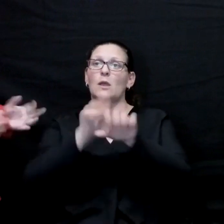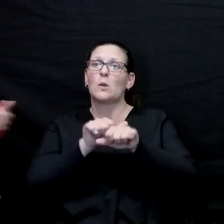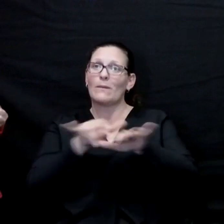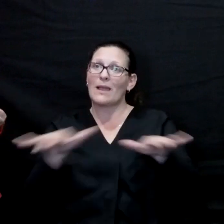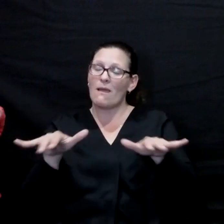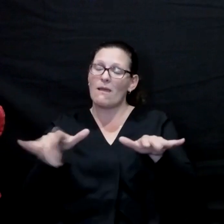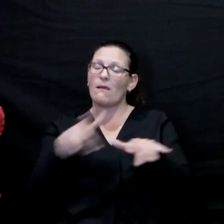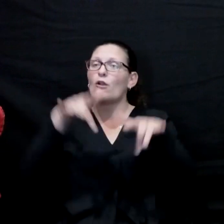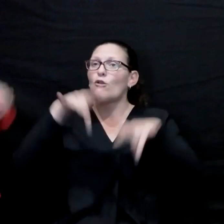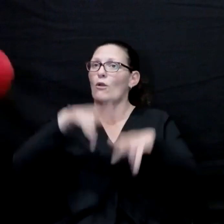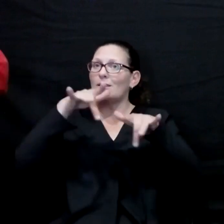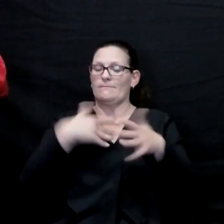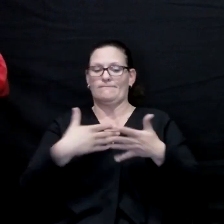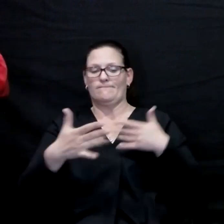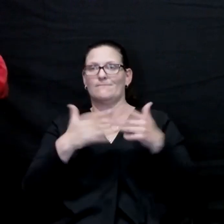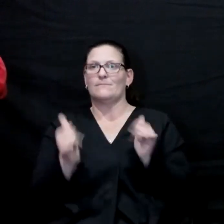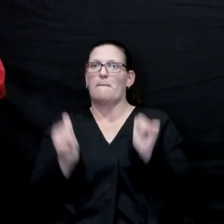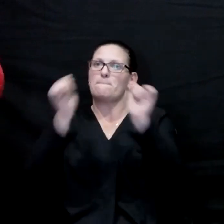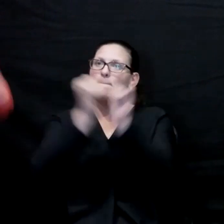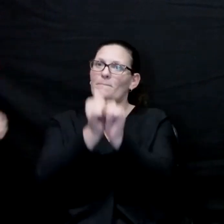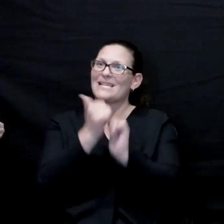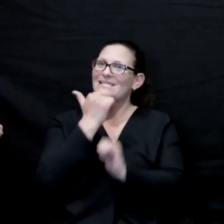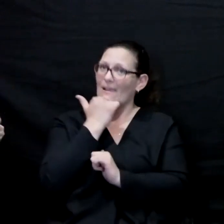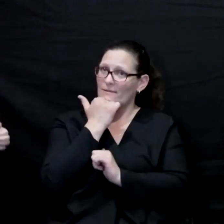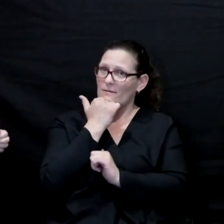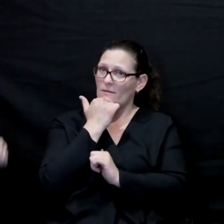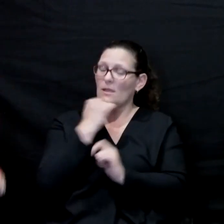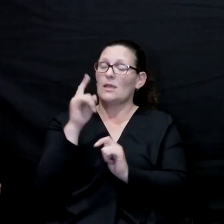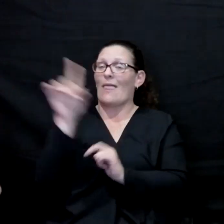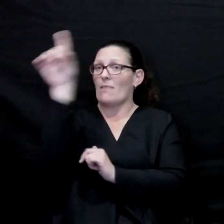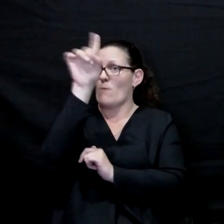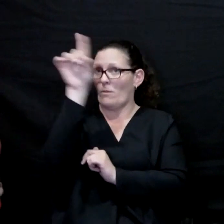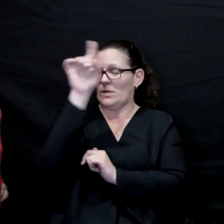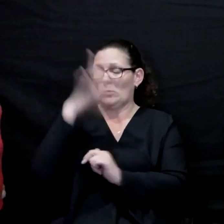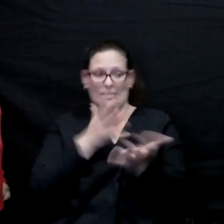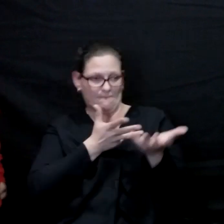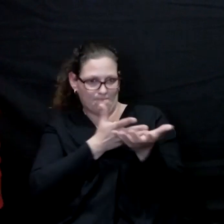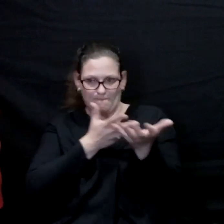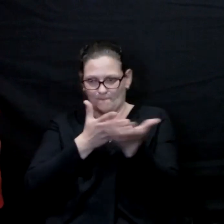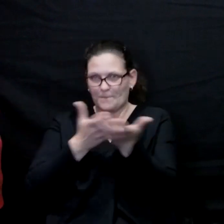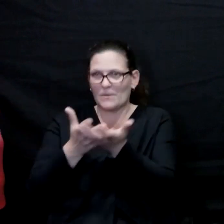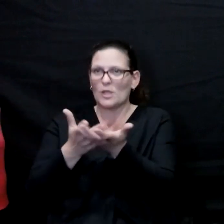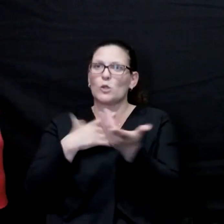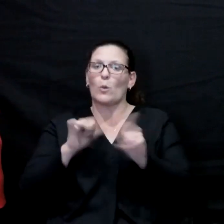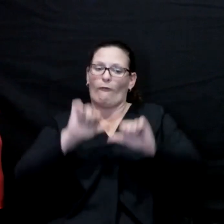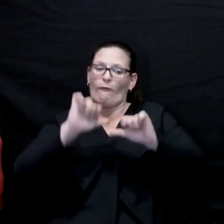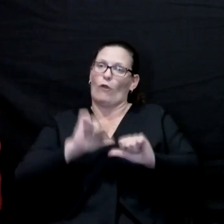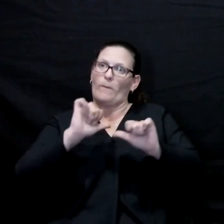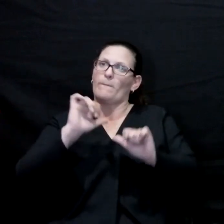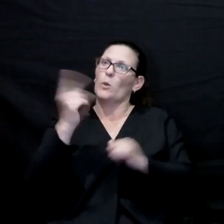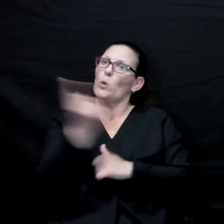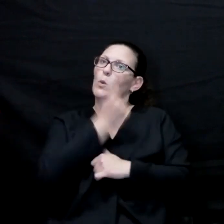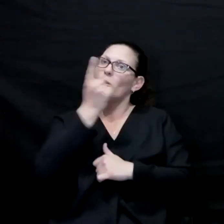process of speaking to a few potential presenters, but still trying to confirm presenters. So as soon as I've done that,